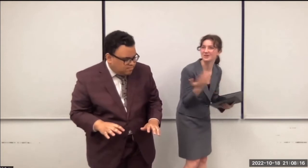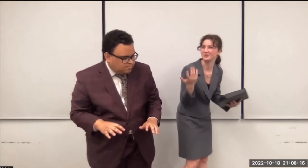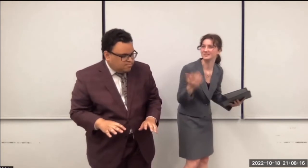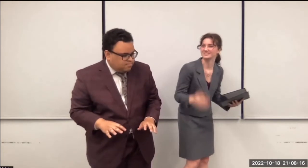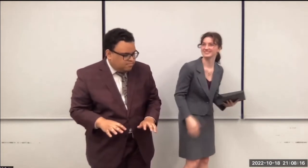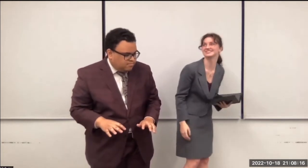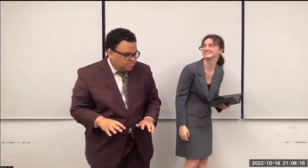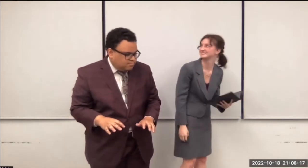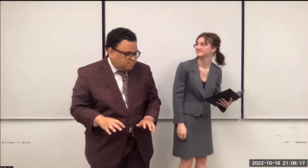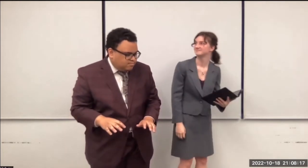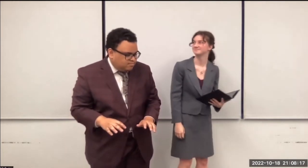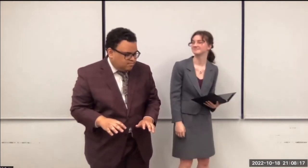No.